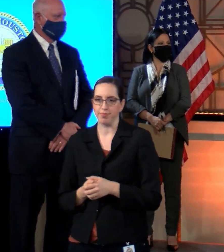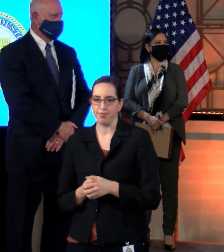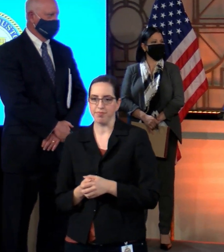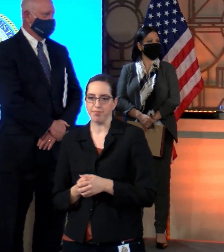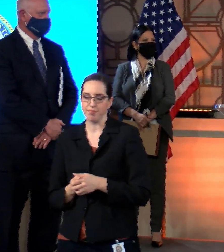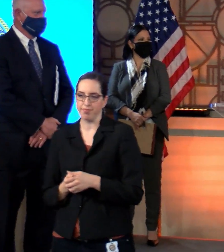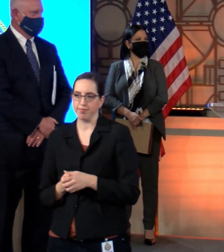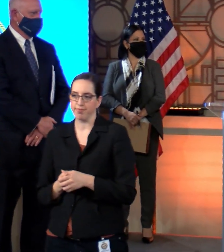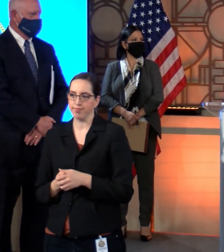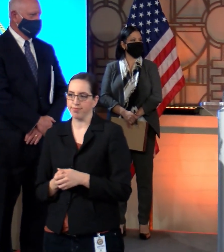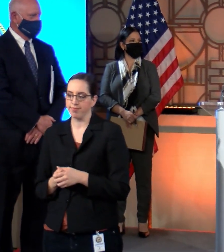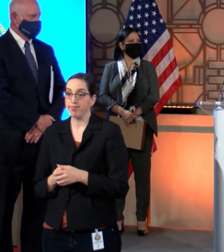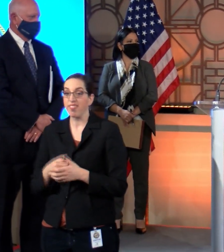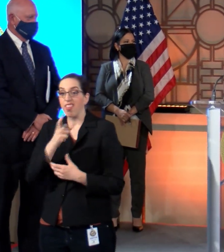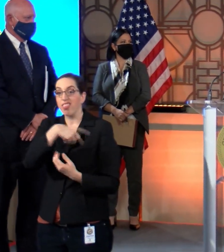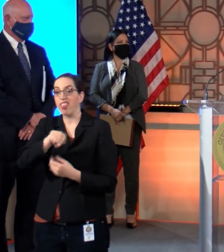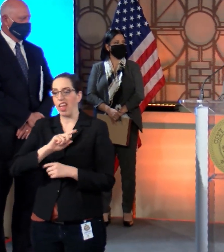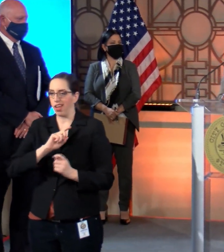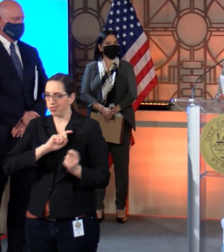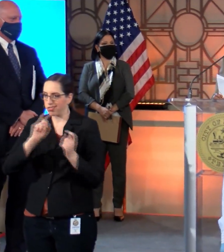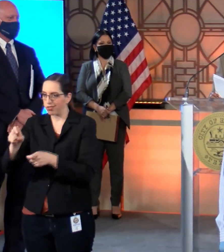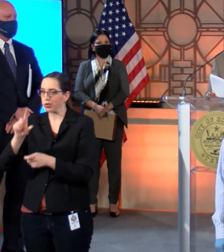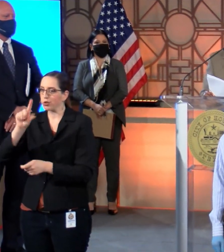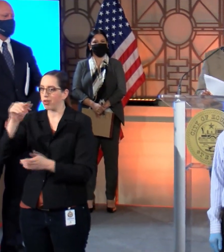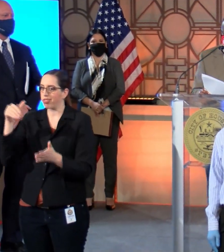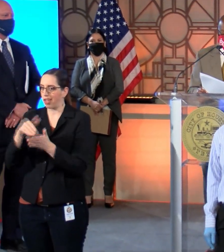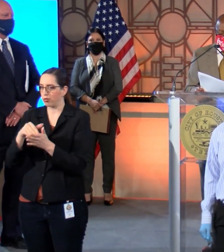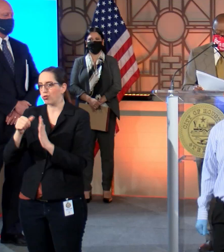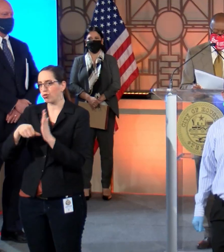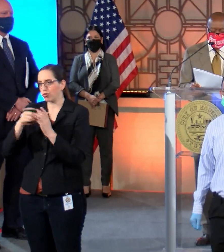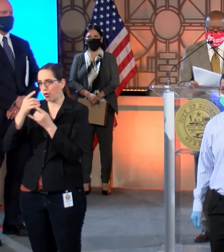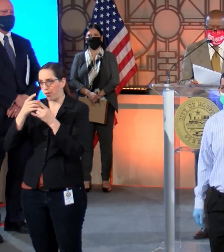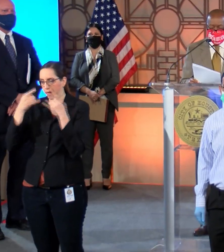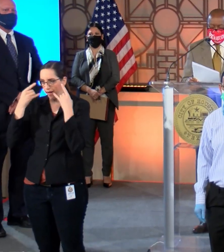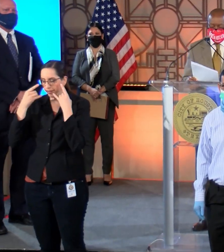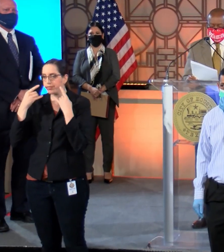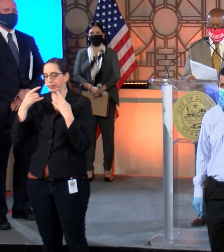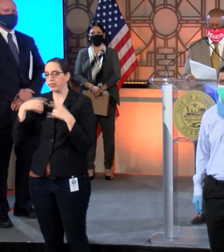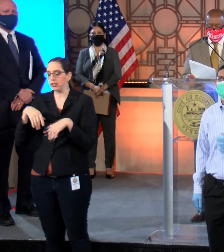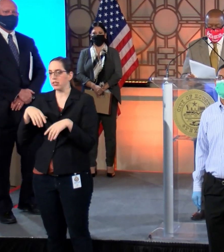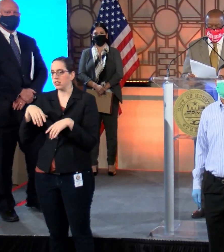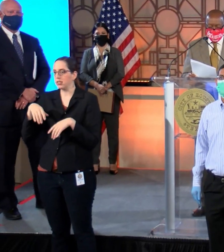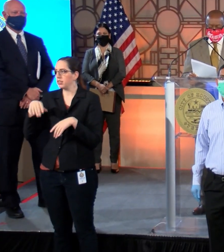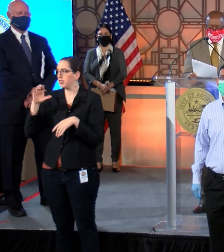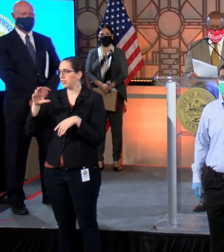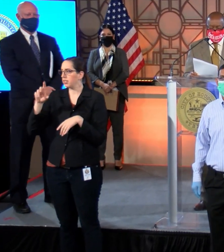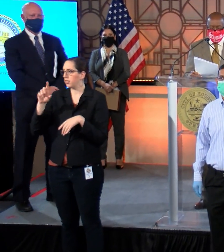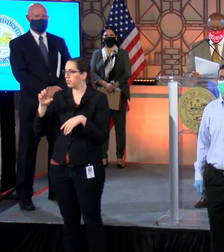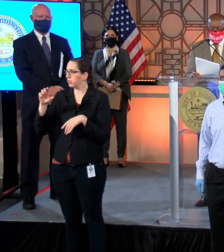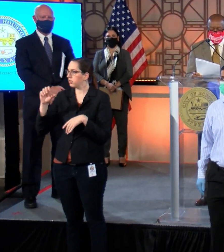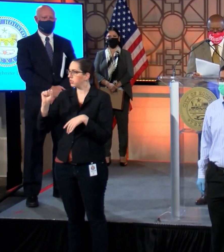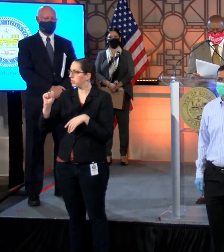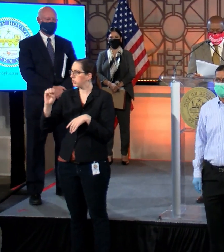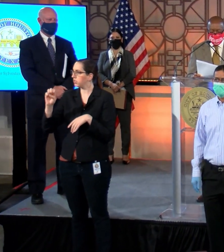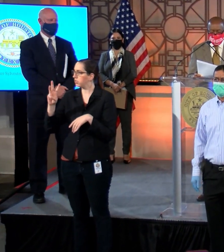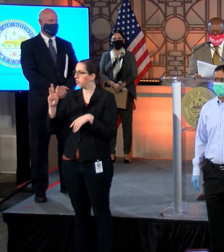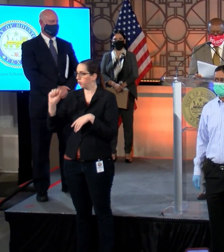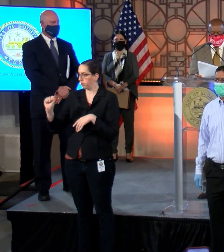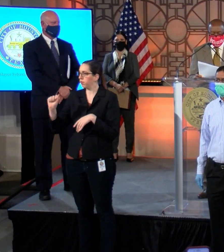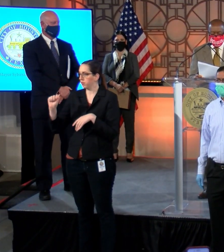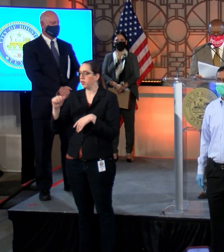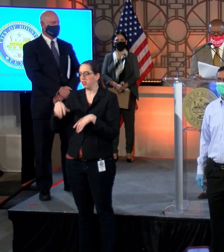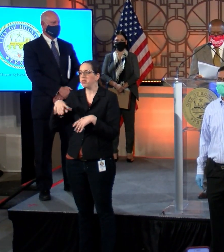Hey, thanks. They're donating, again, 20,000 surgical masks from Siwa International. And then for the Office of